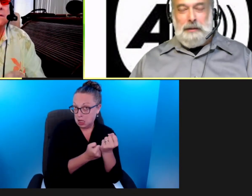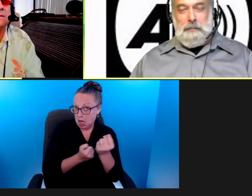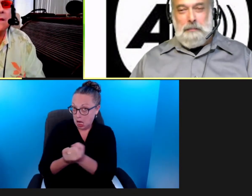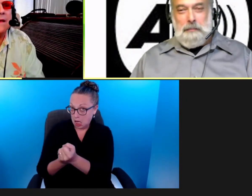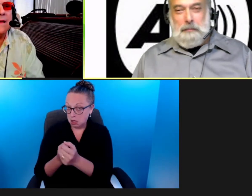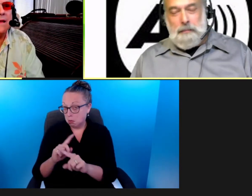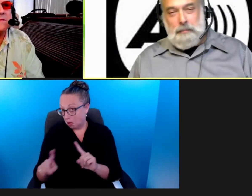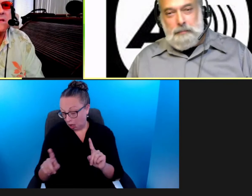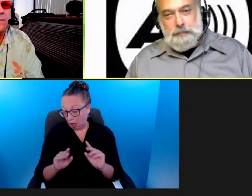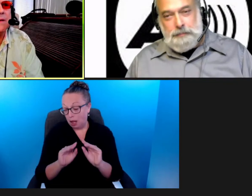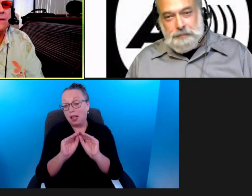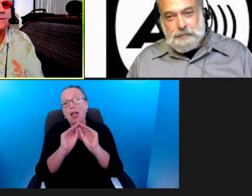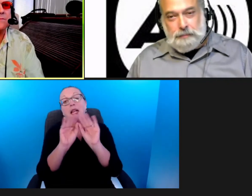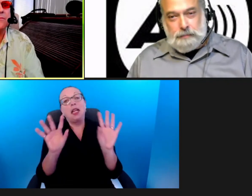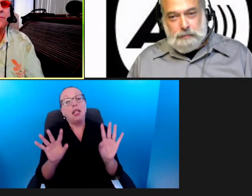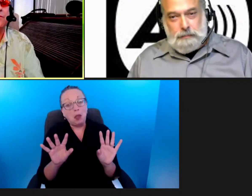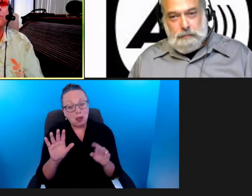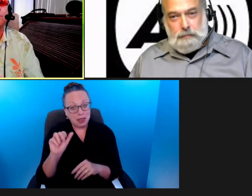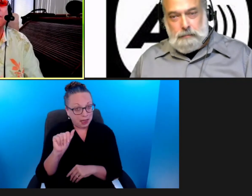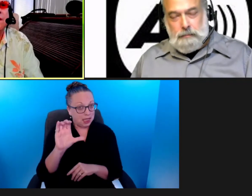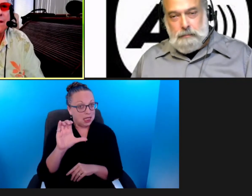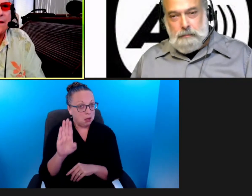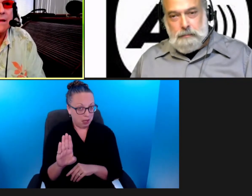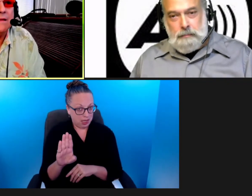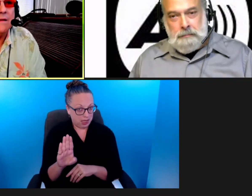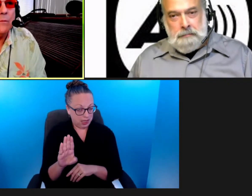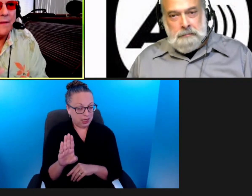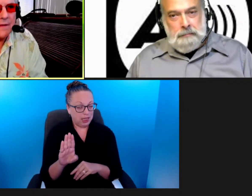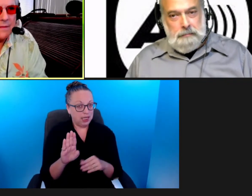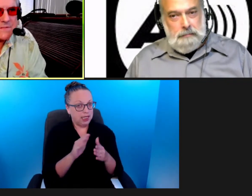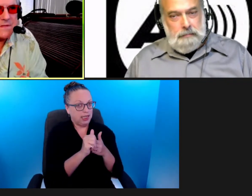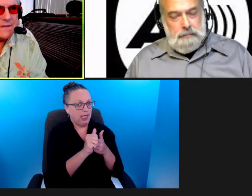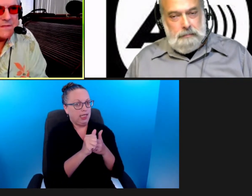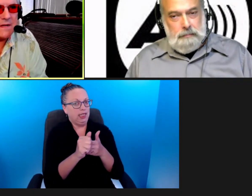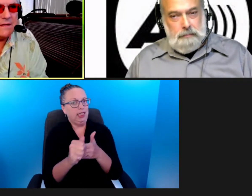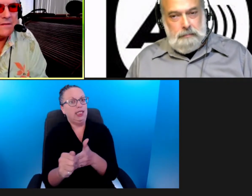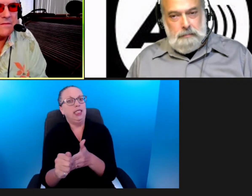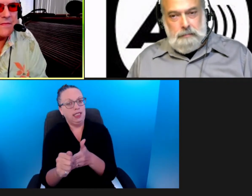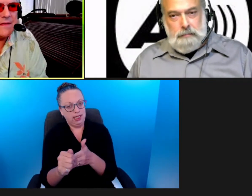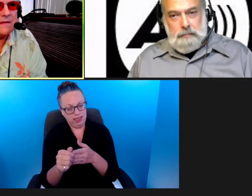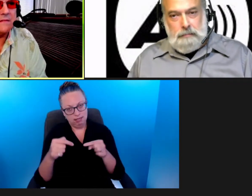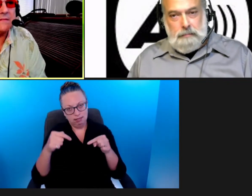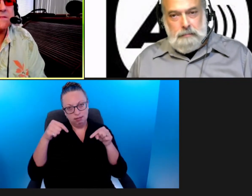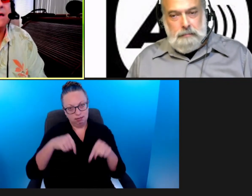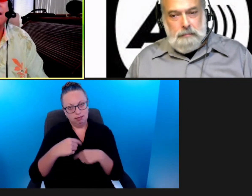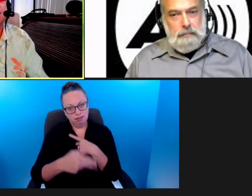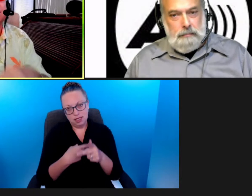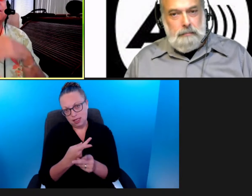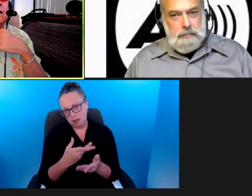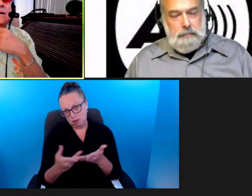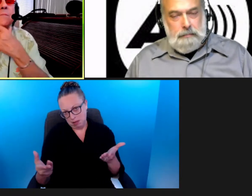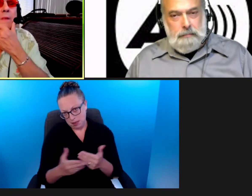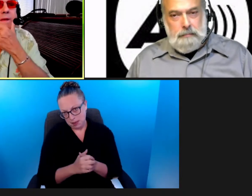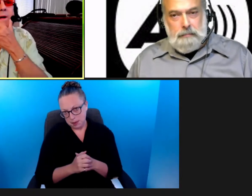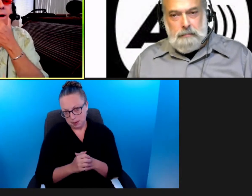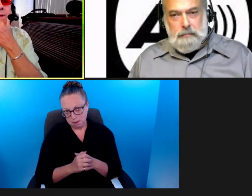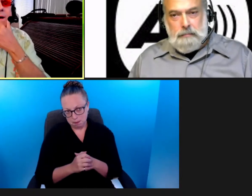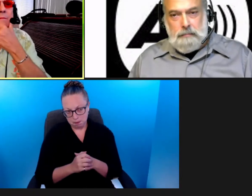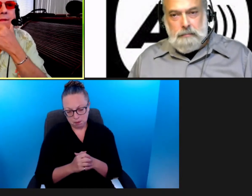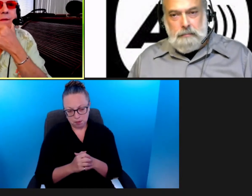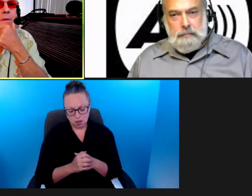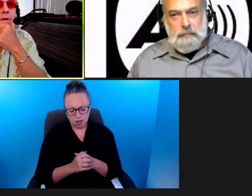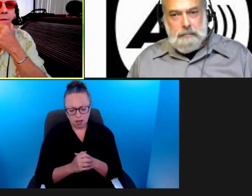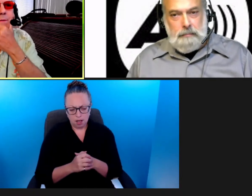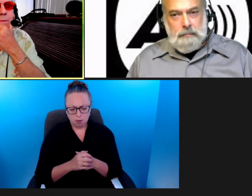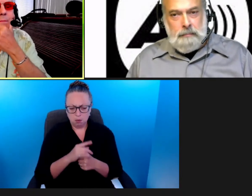But clearly, ACB is forward leaning when it comes to these kinds of things, and I